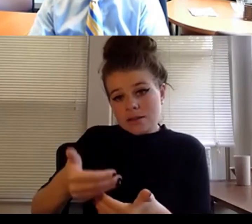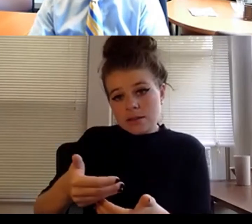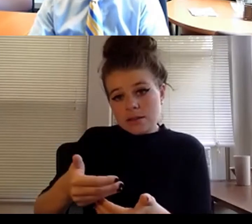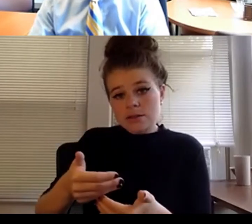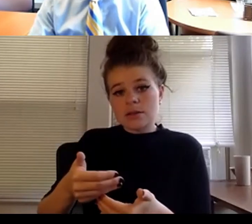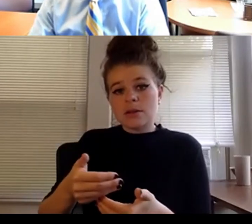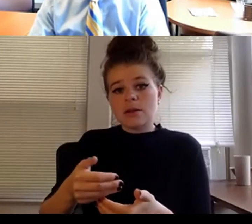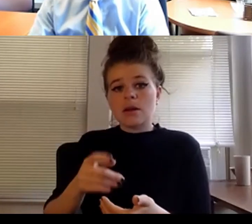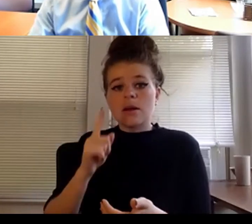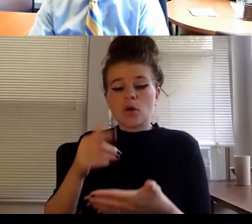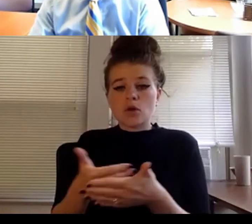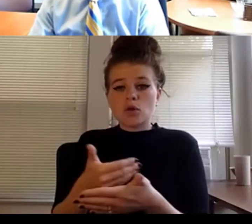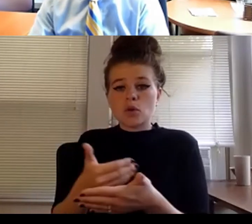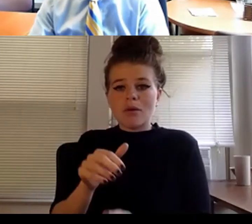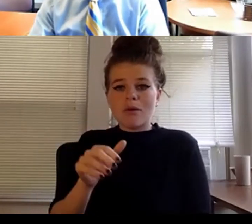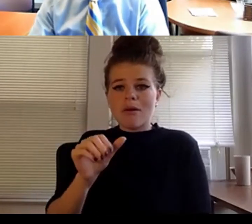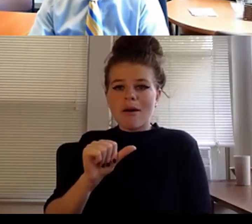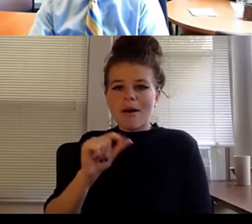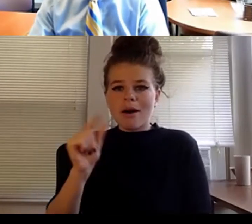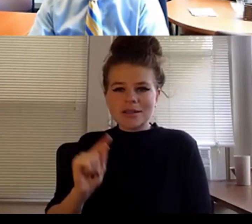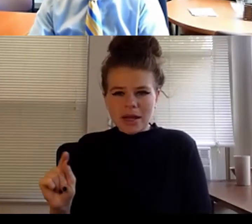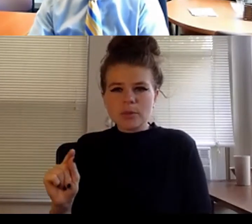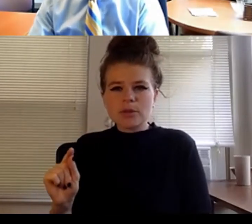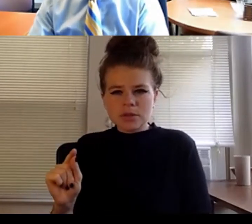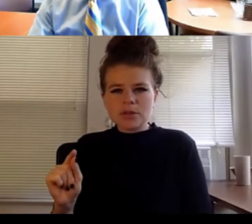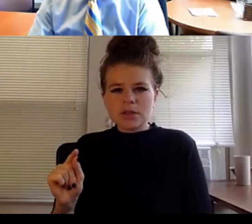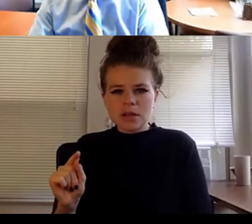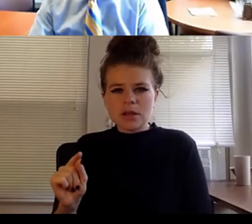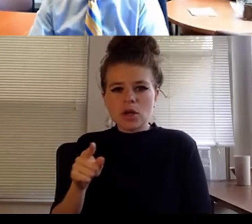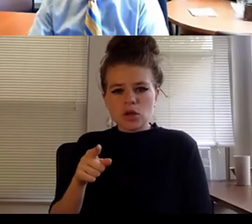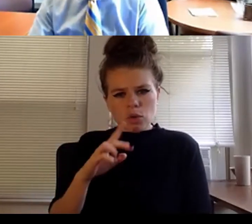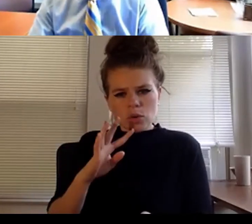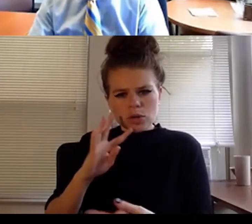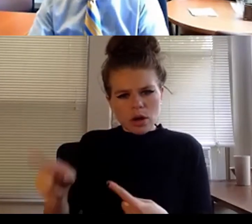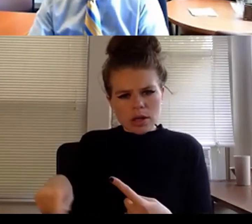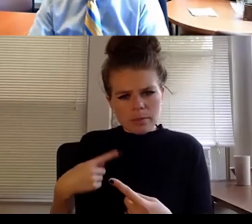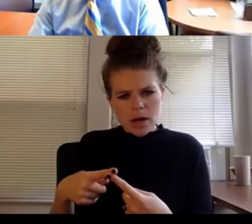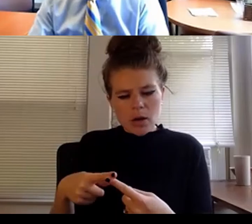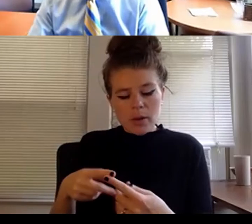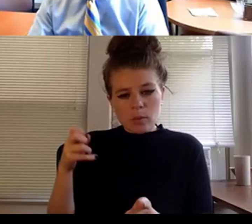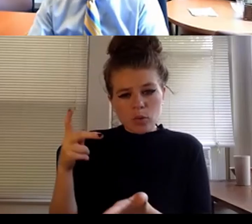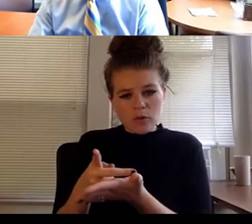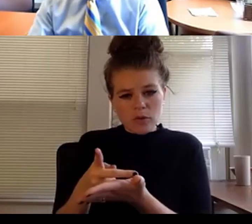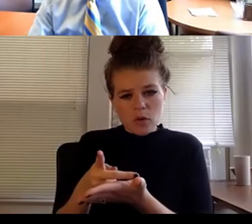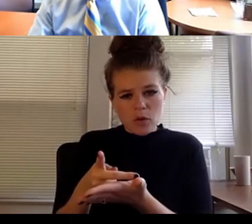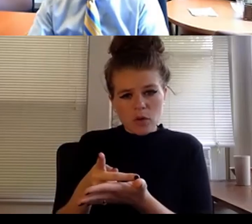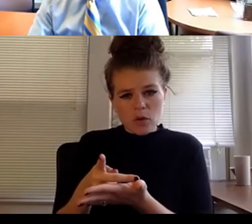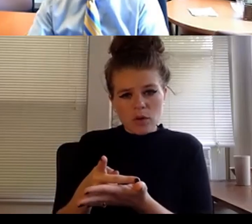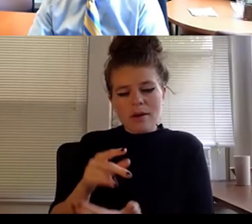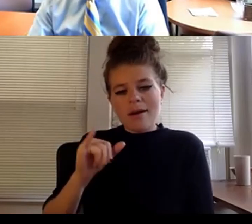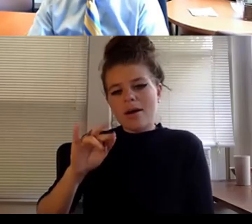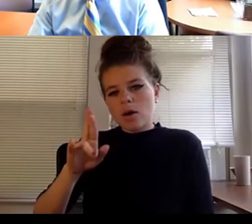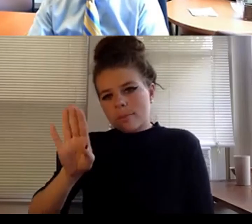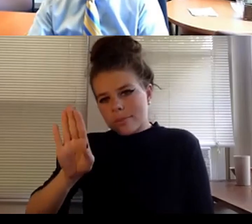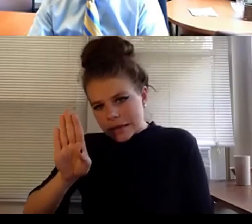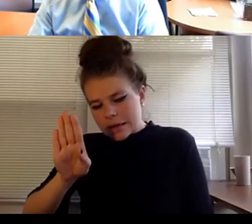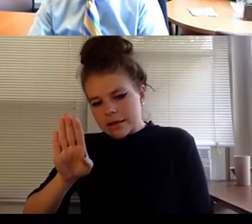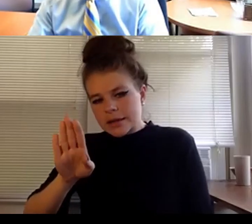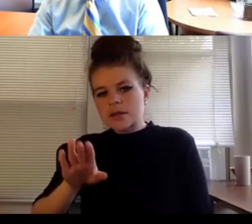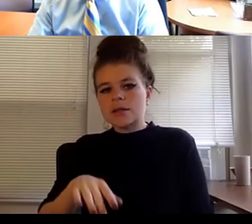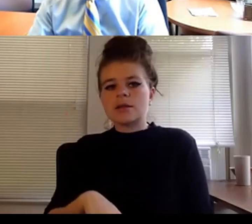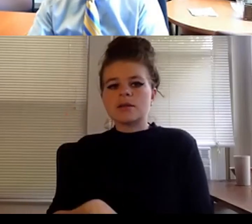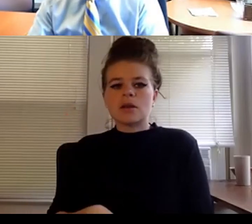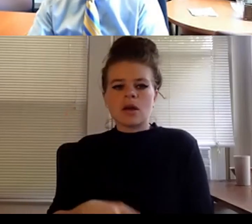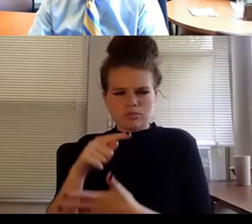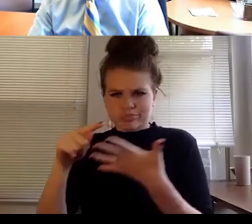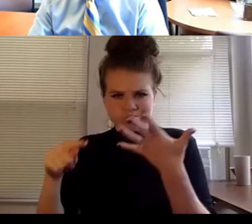new Alzheimer's drug? And so you talked about the approval and IRB and all